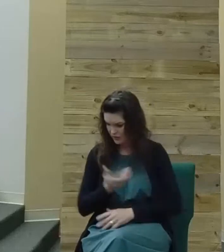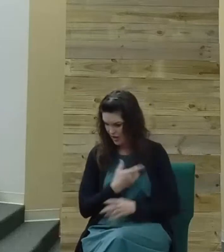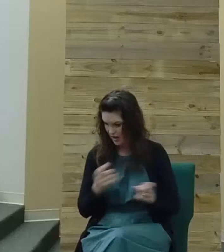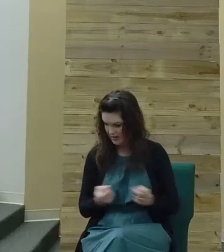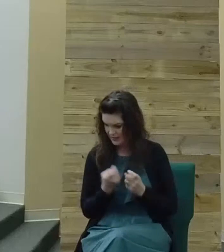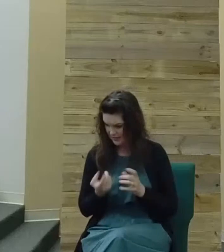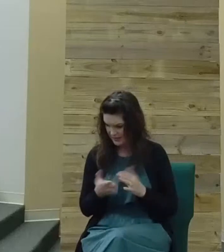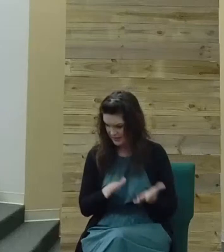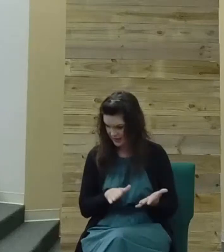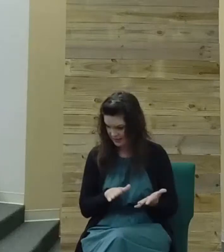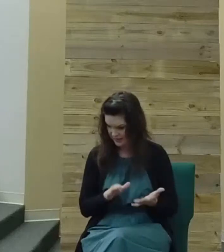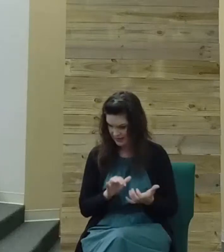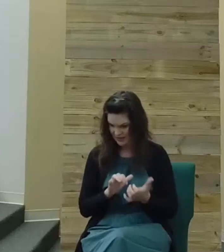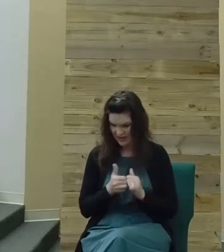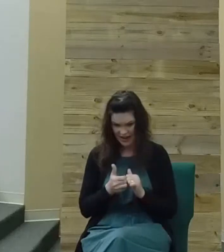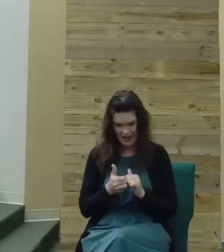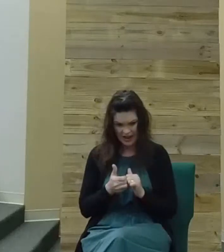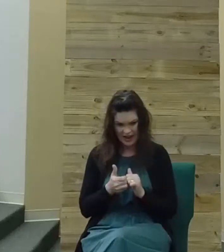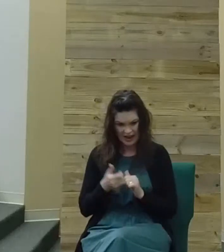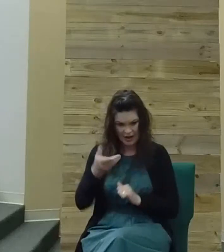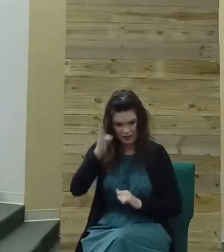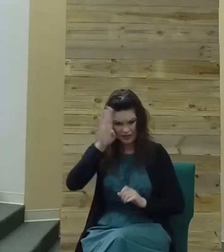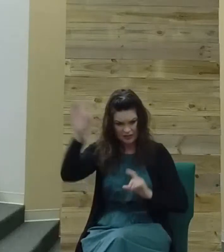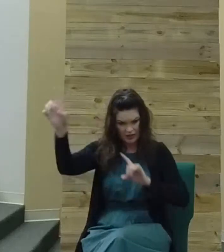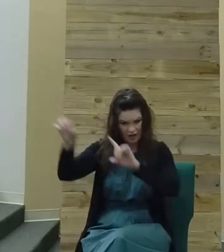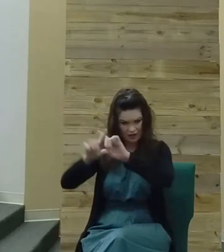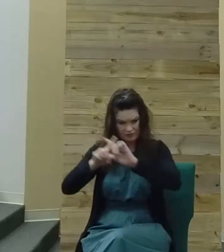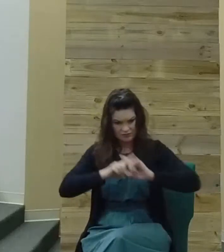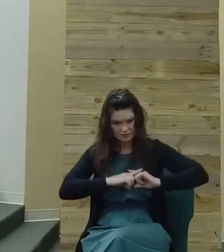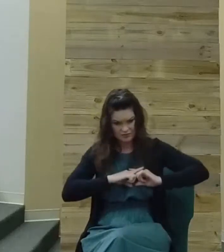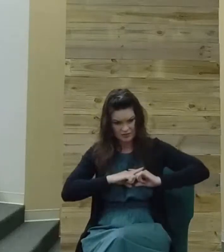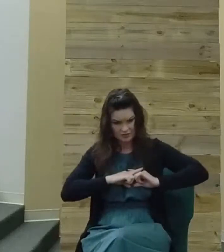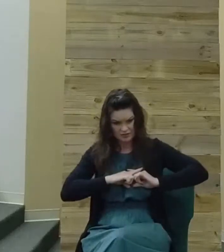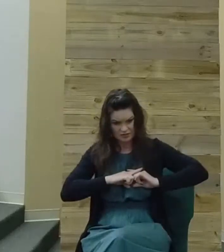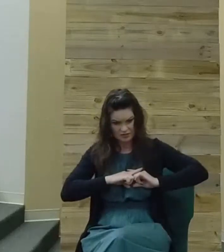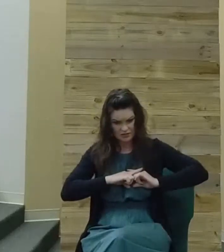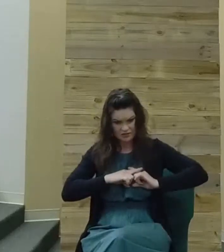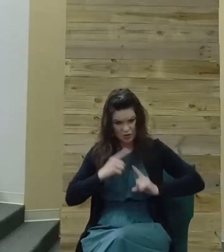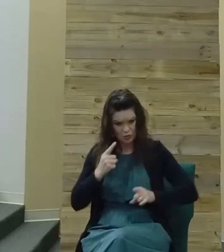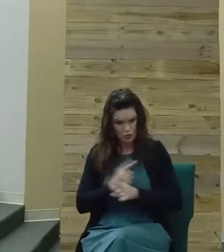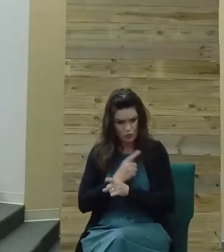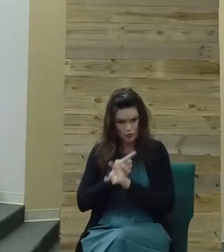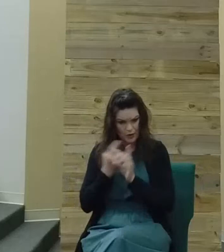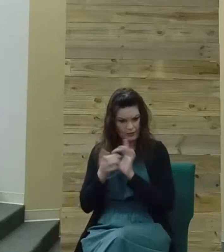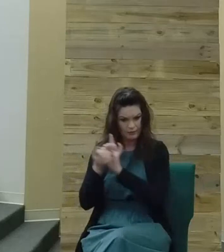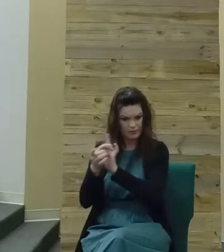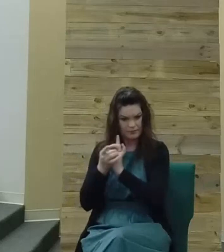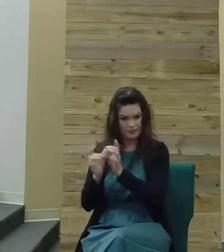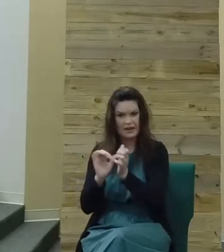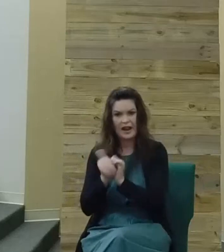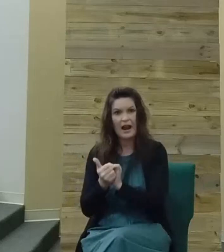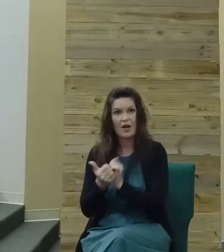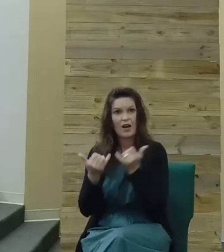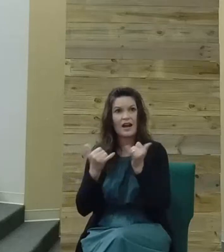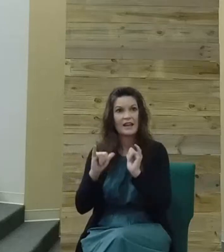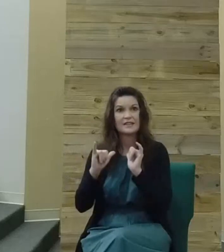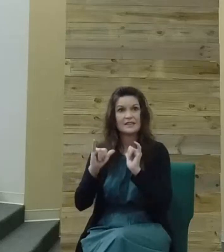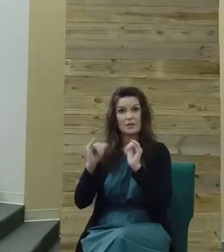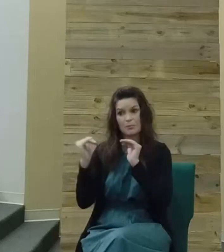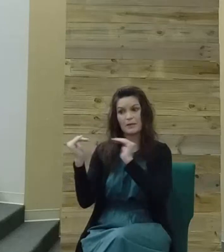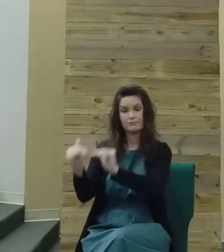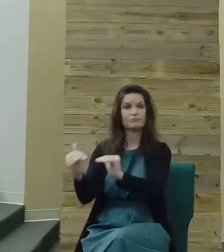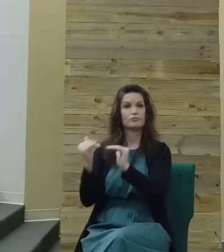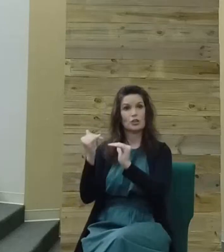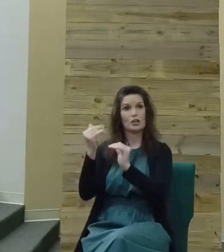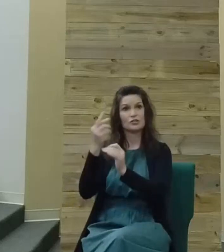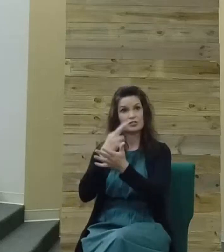for our sin is death, how can God reconcile us to himself? How can God make us right with himself and still be a